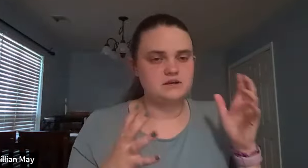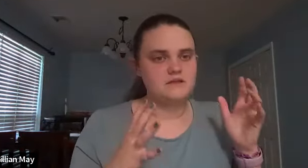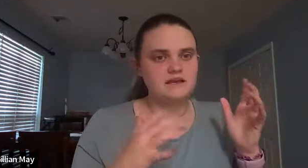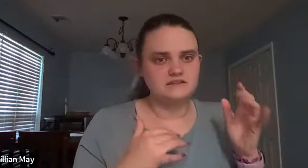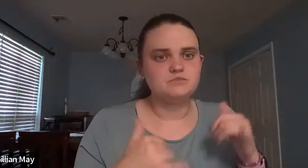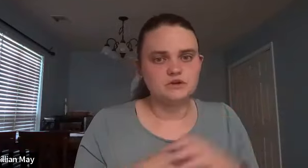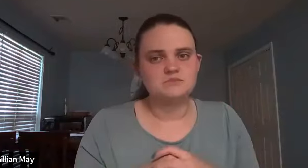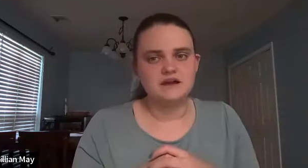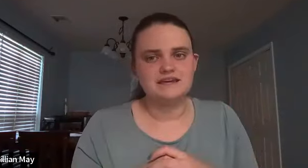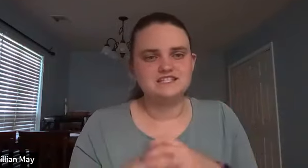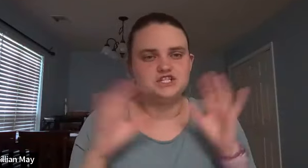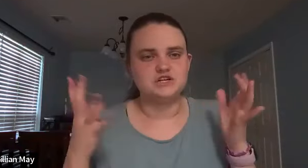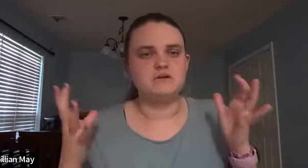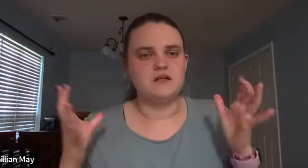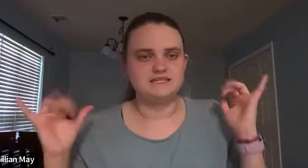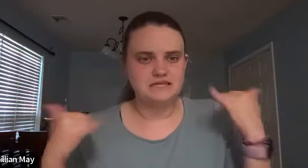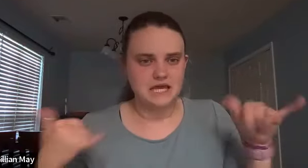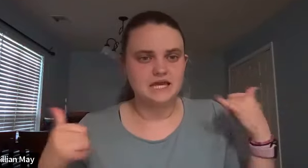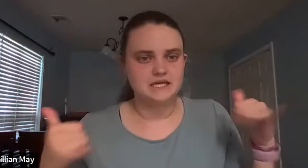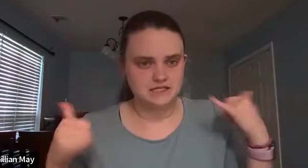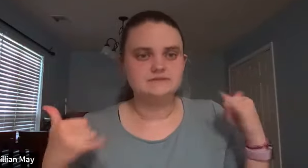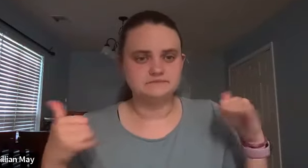about like in sports play. It's the generalized play.